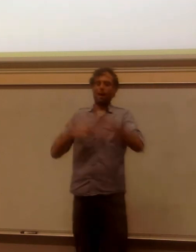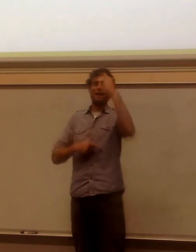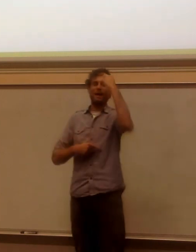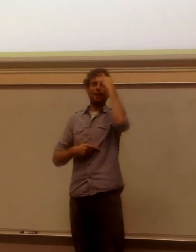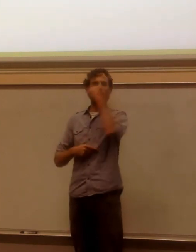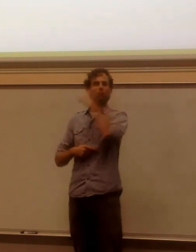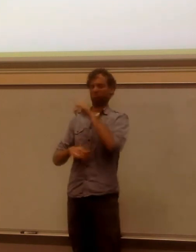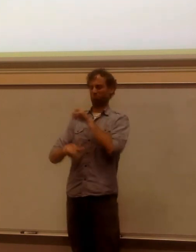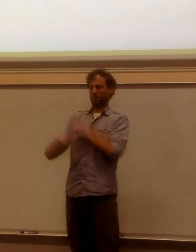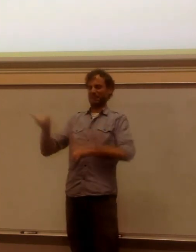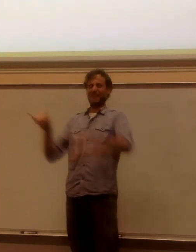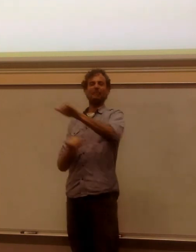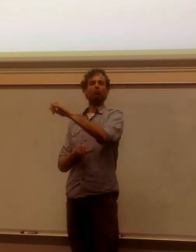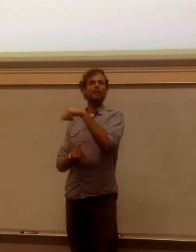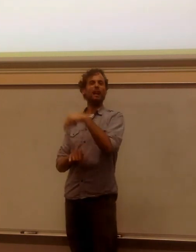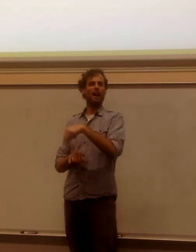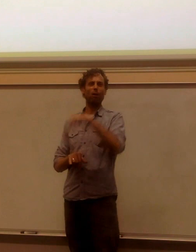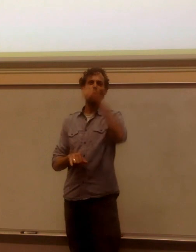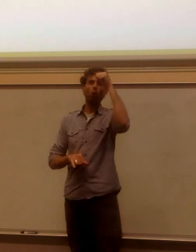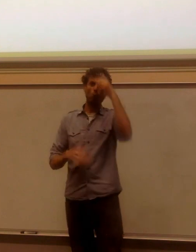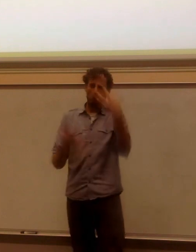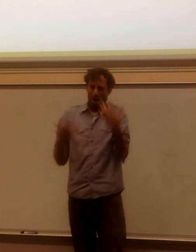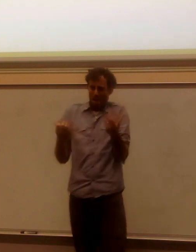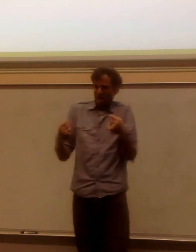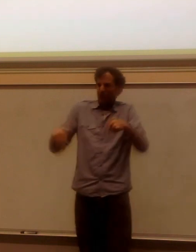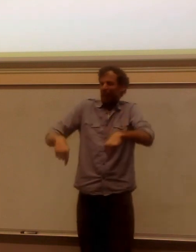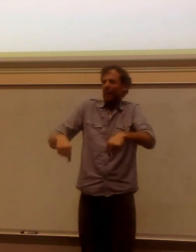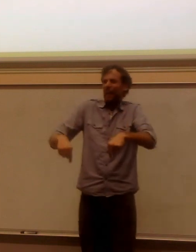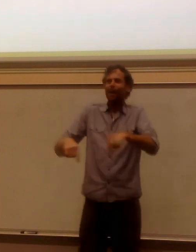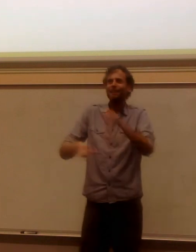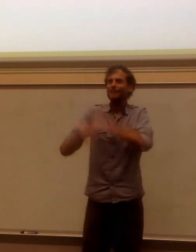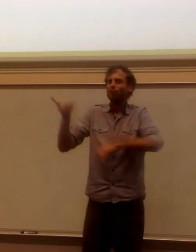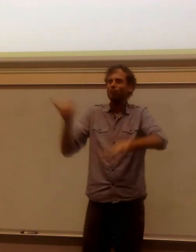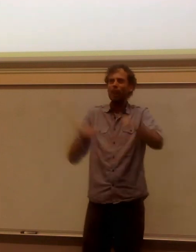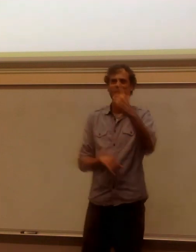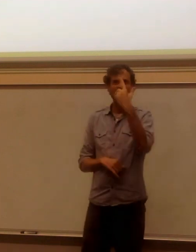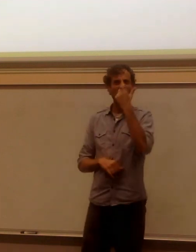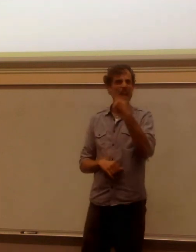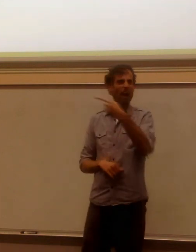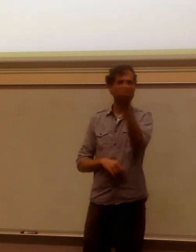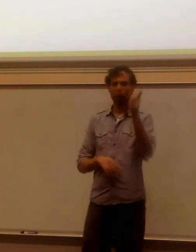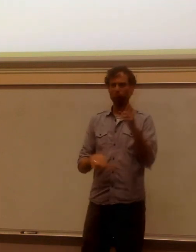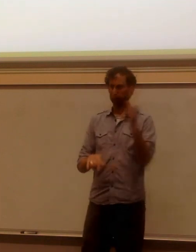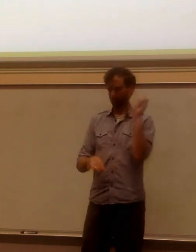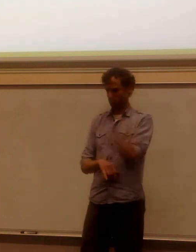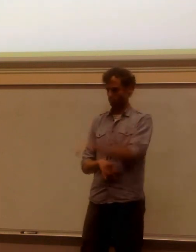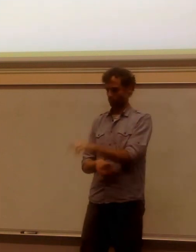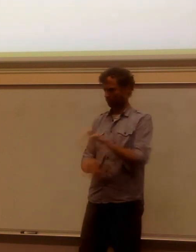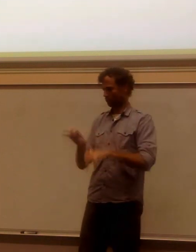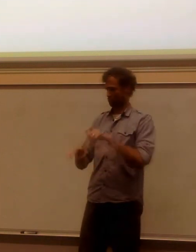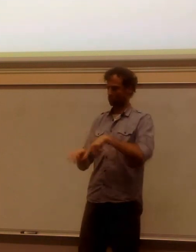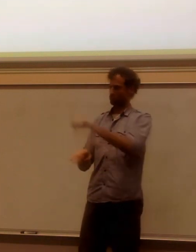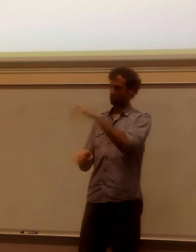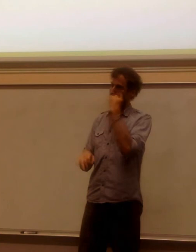So let me give you some context as to why the focus is on video relay services and video remote interpreting